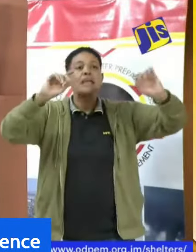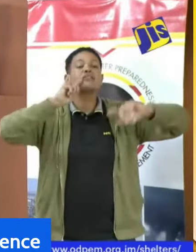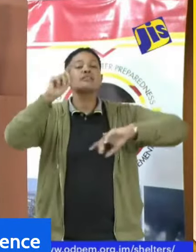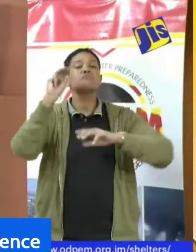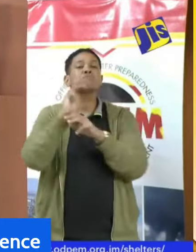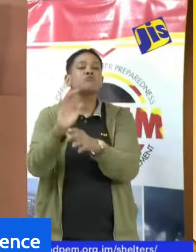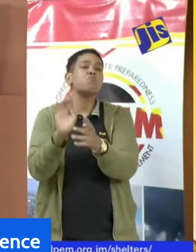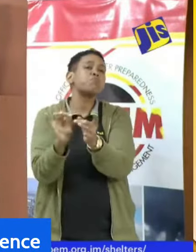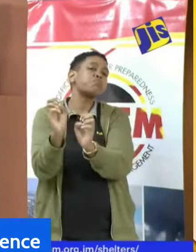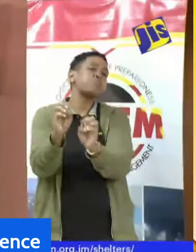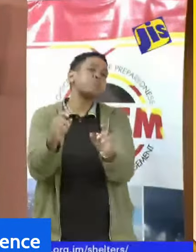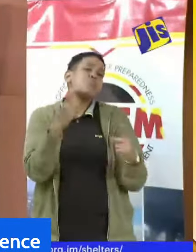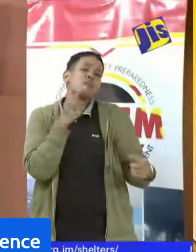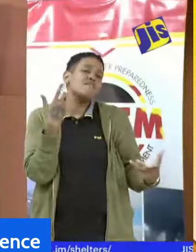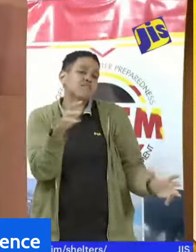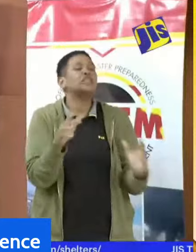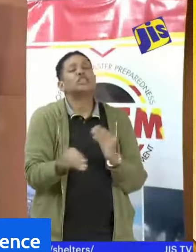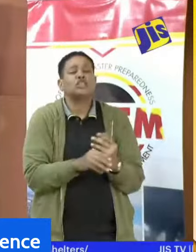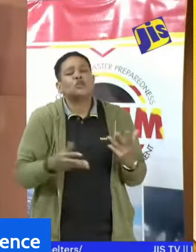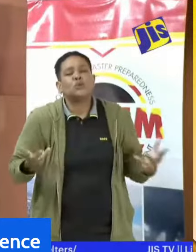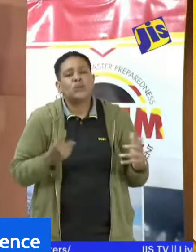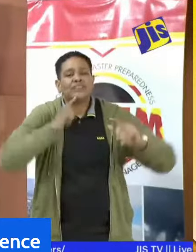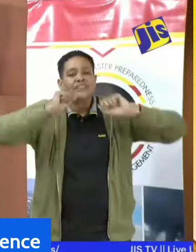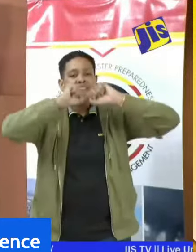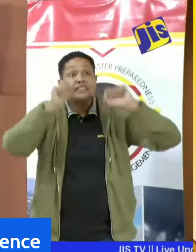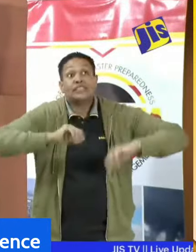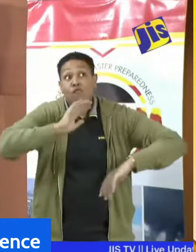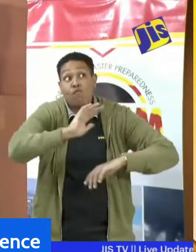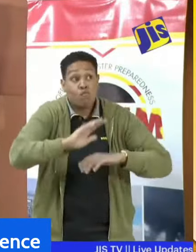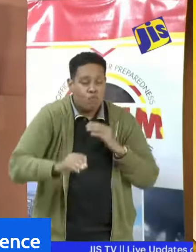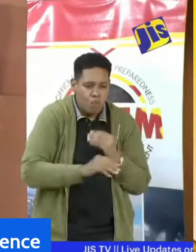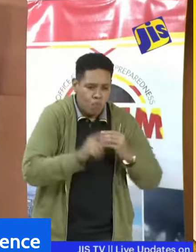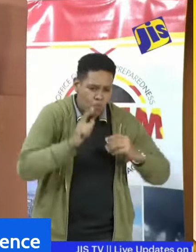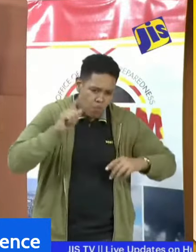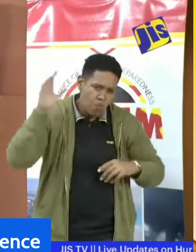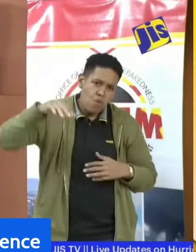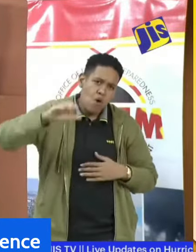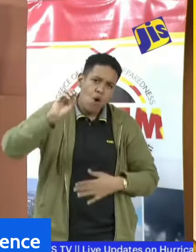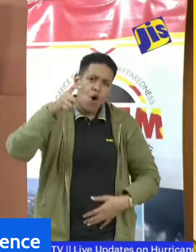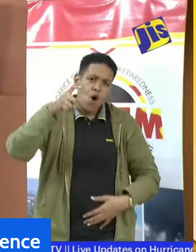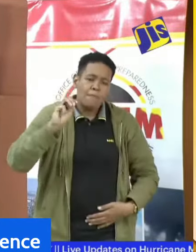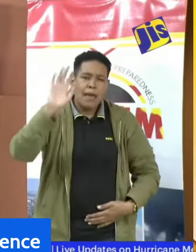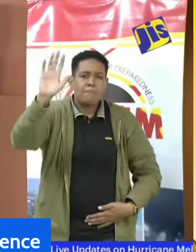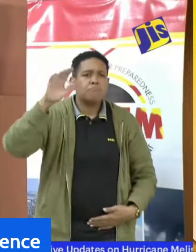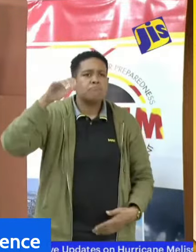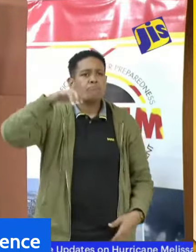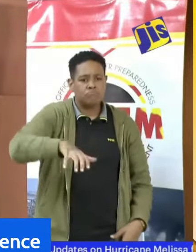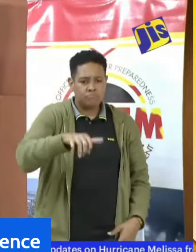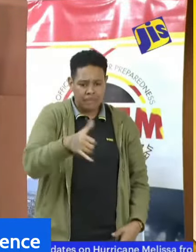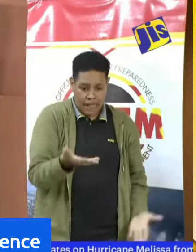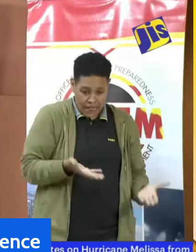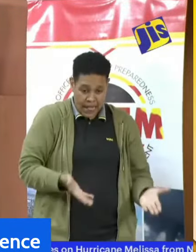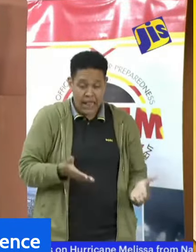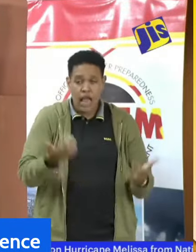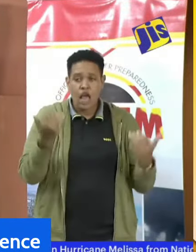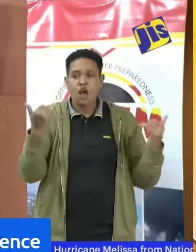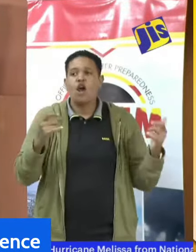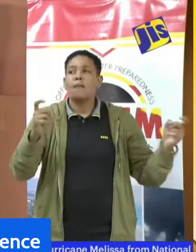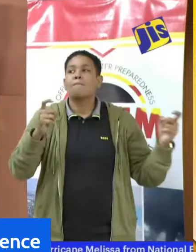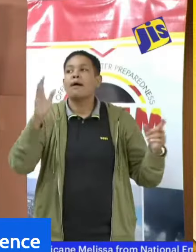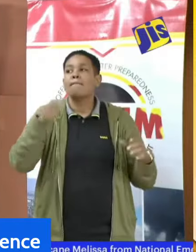to that as well. That the system is housed at the ODPEM, and it is currently being manned by